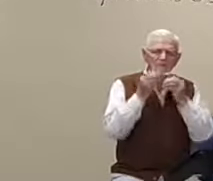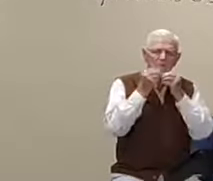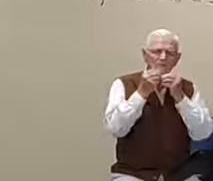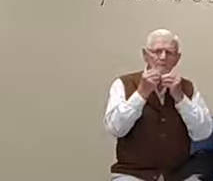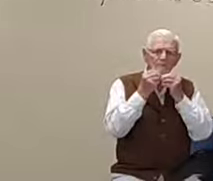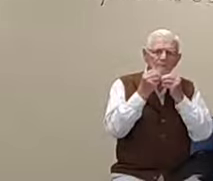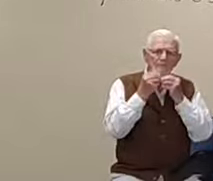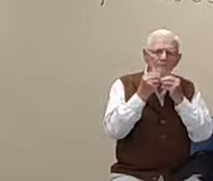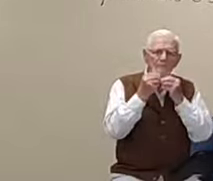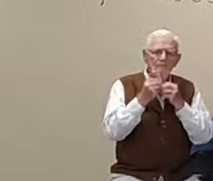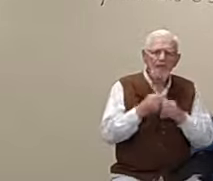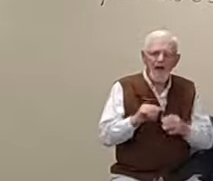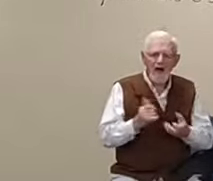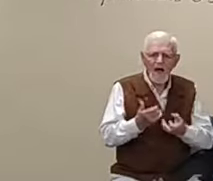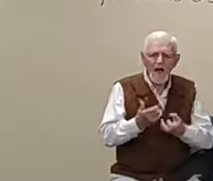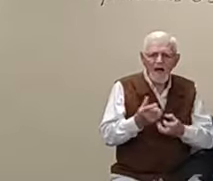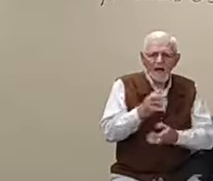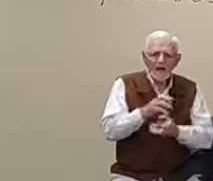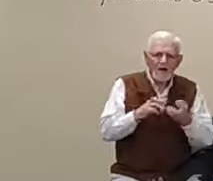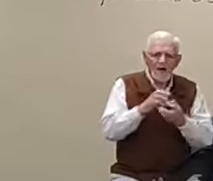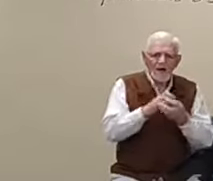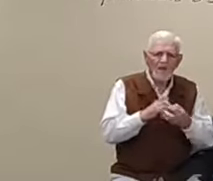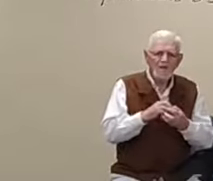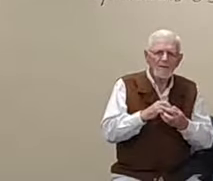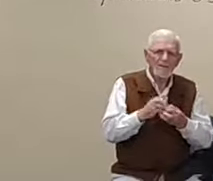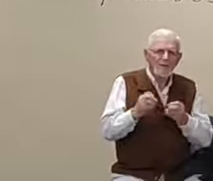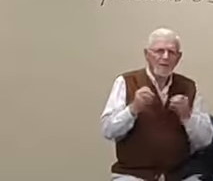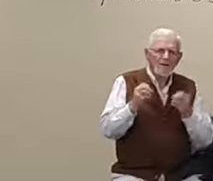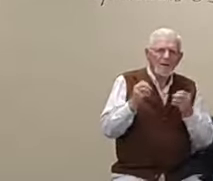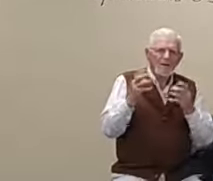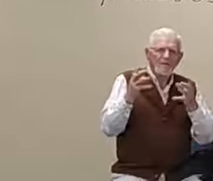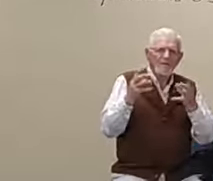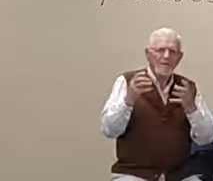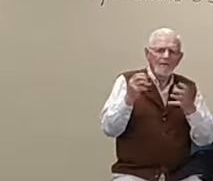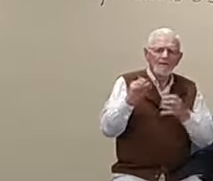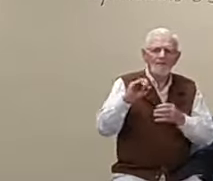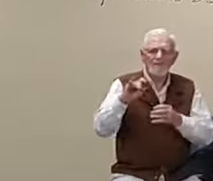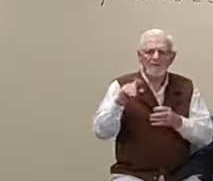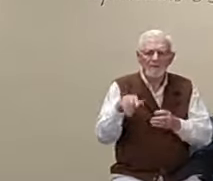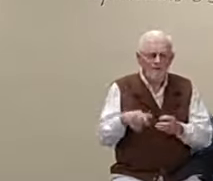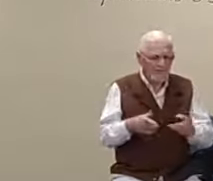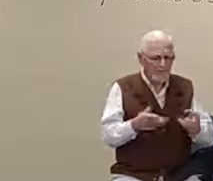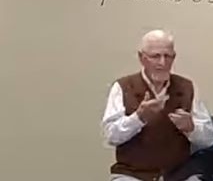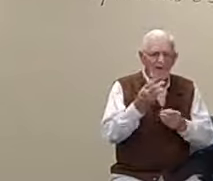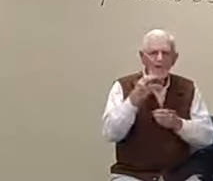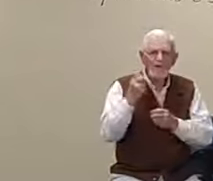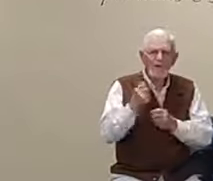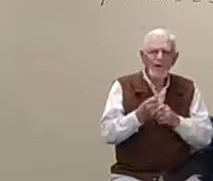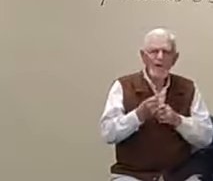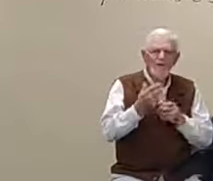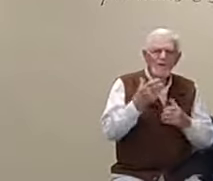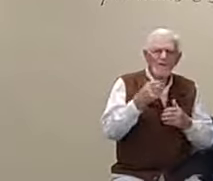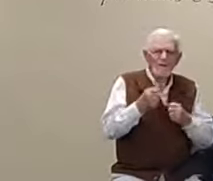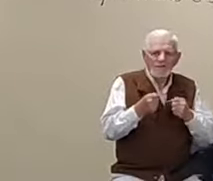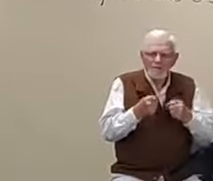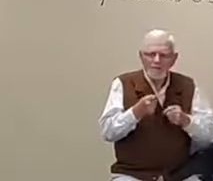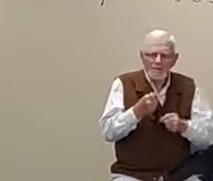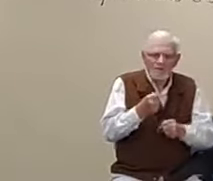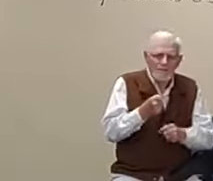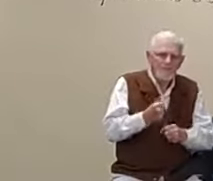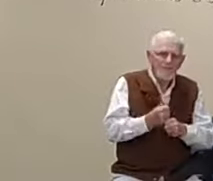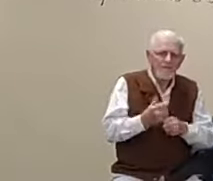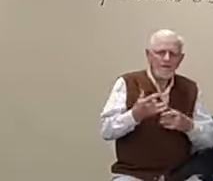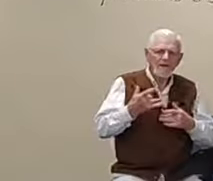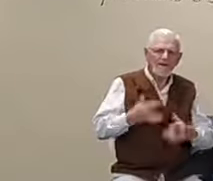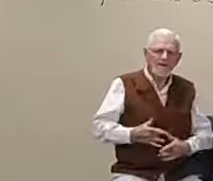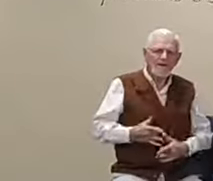the how complex and how terrible the situation was, or the suffering or the despair,